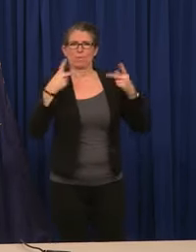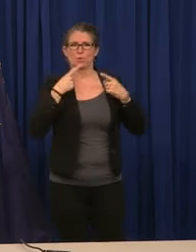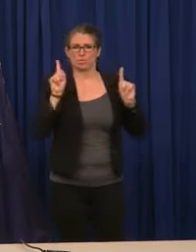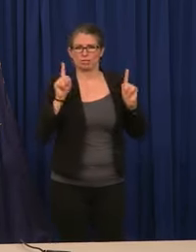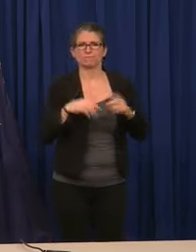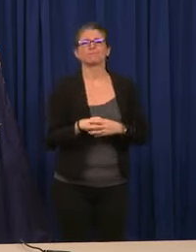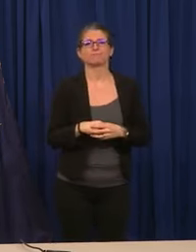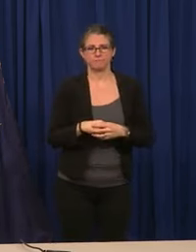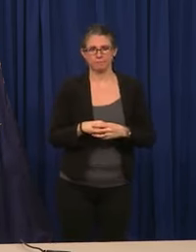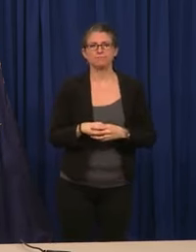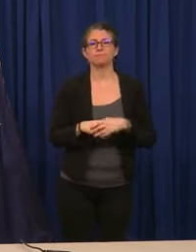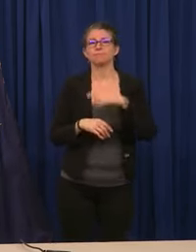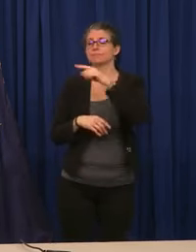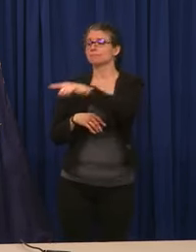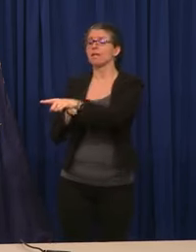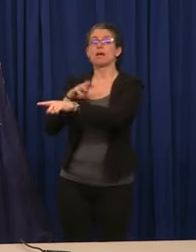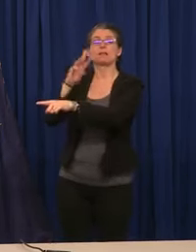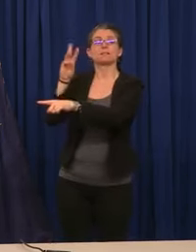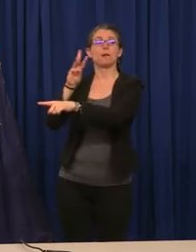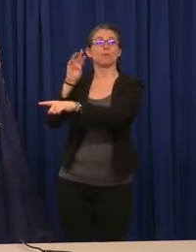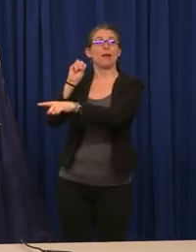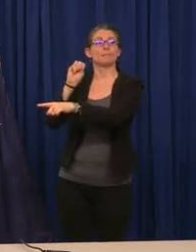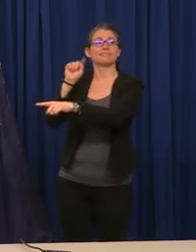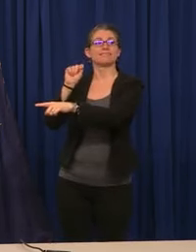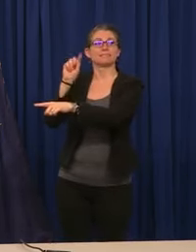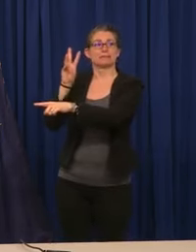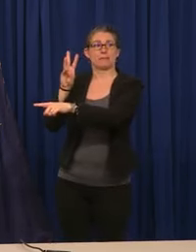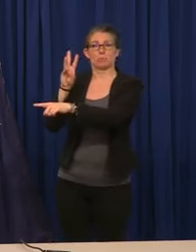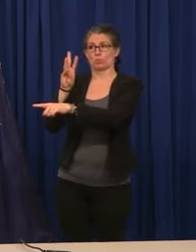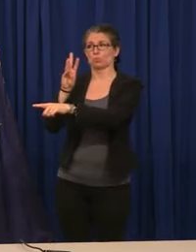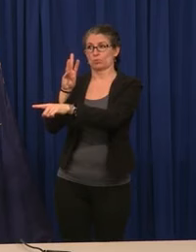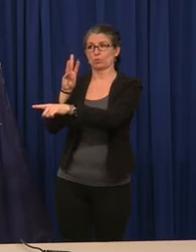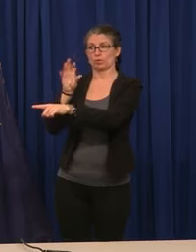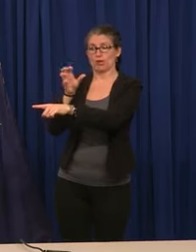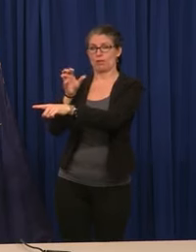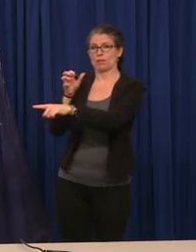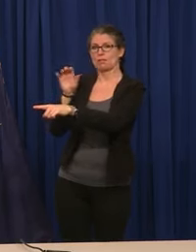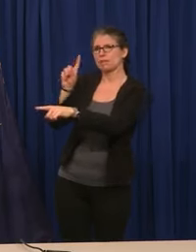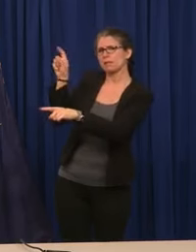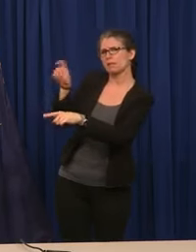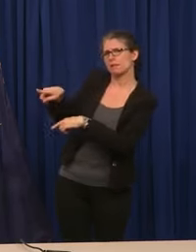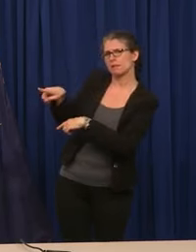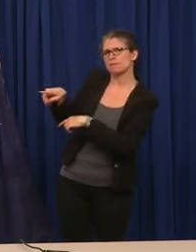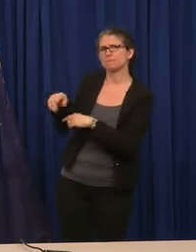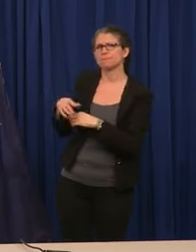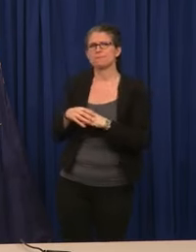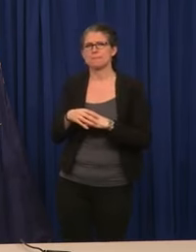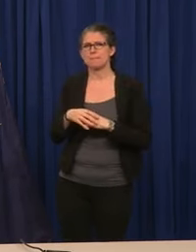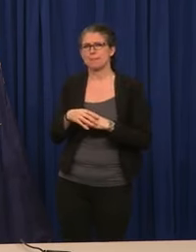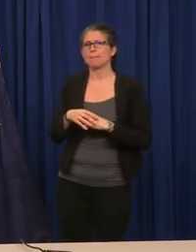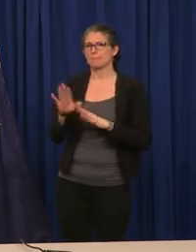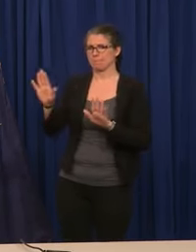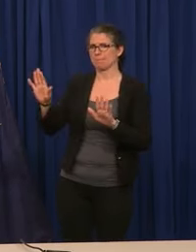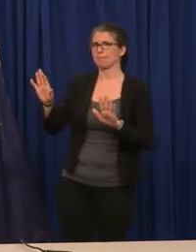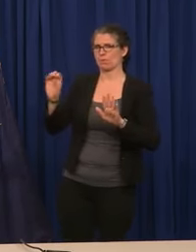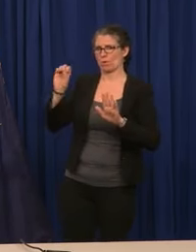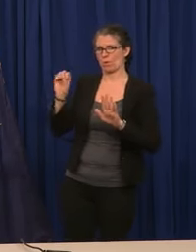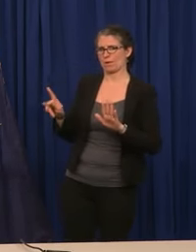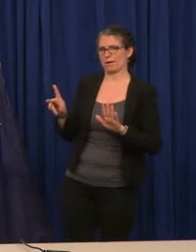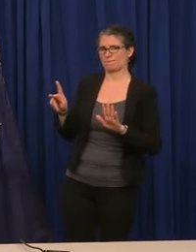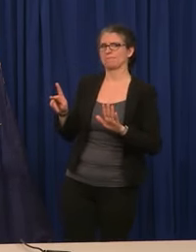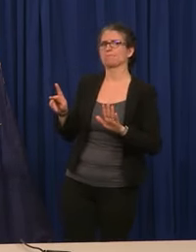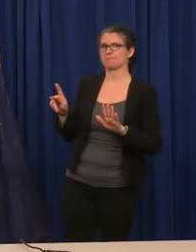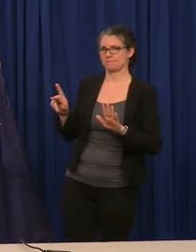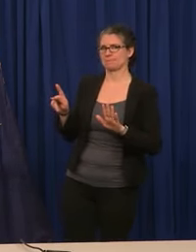Now, given that we are not counting out-of-state cases, how can Maine be sure that we have enough PPE to